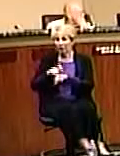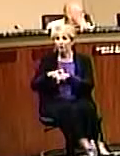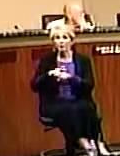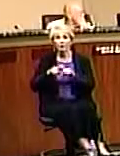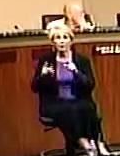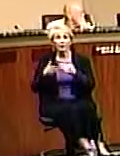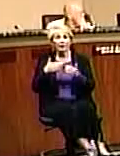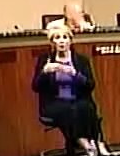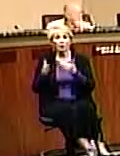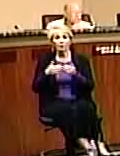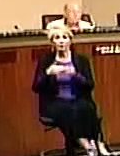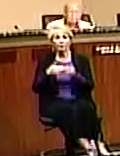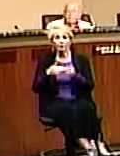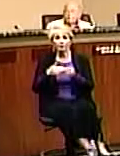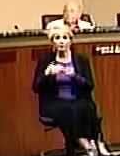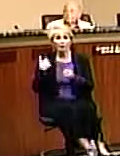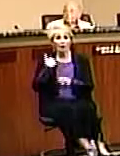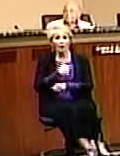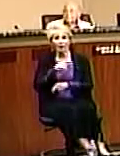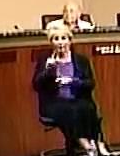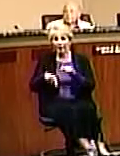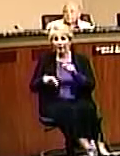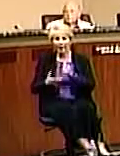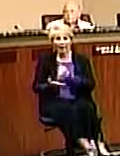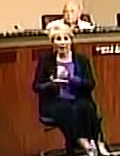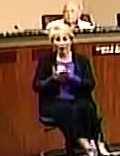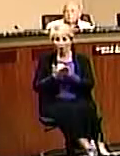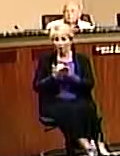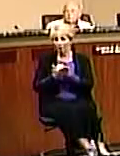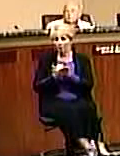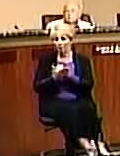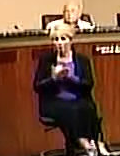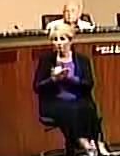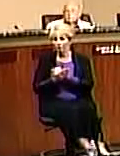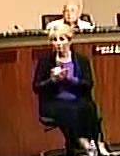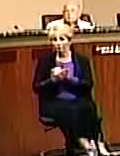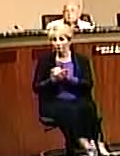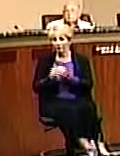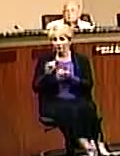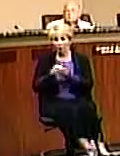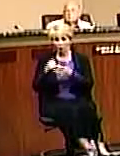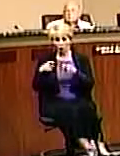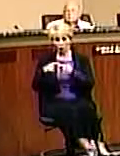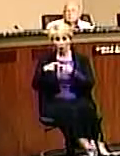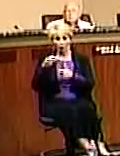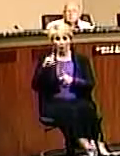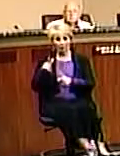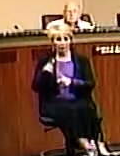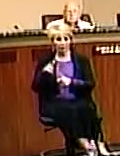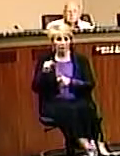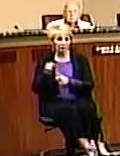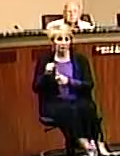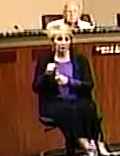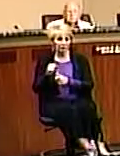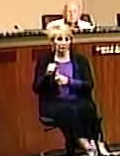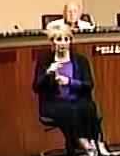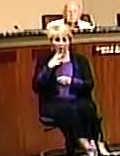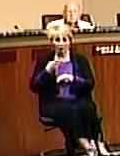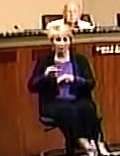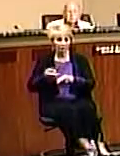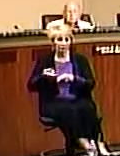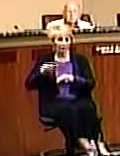anyway, we can't help that the utility bills are getting